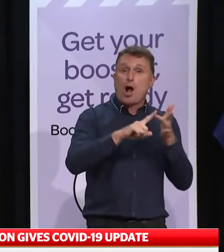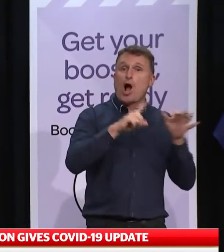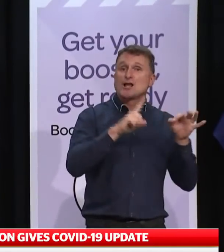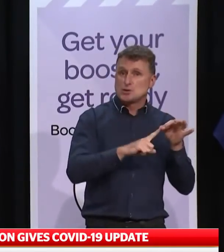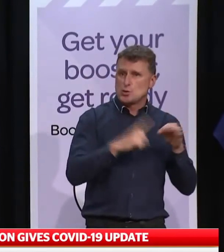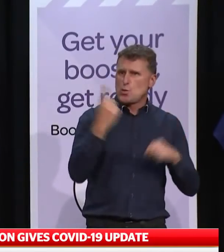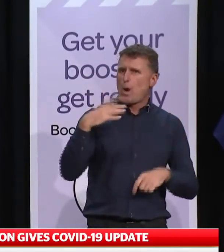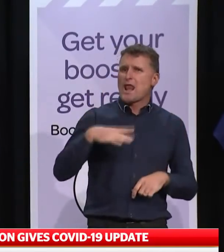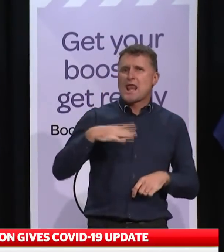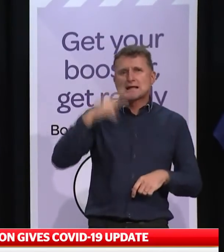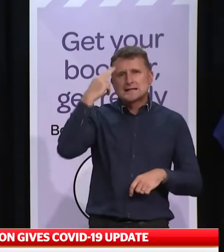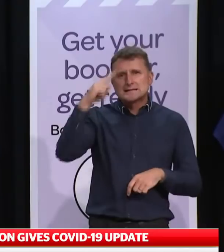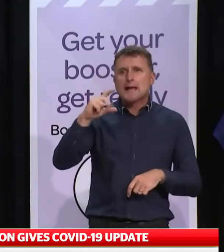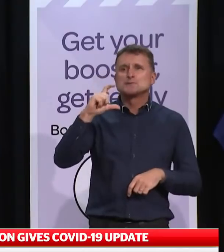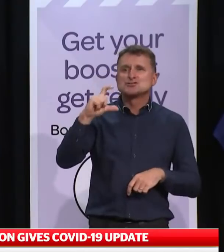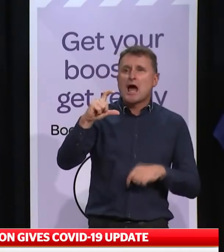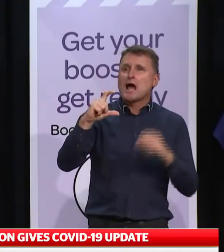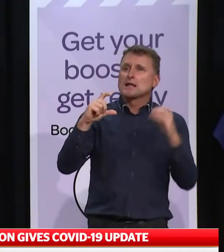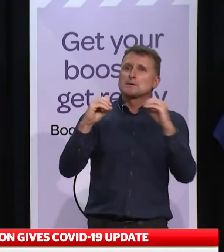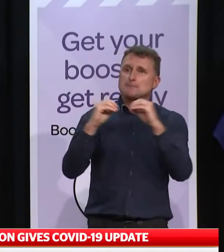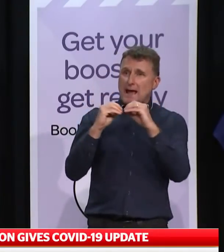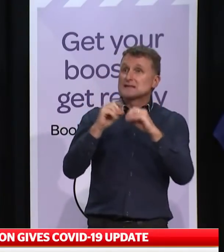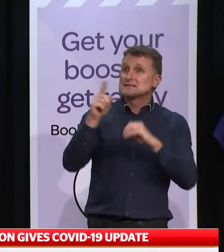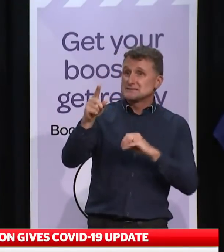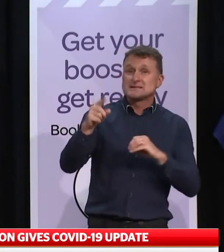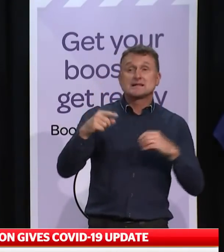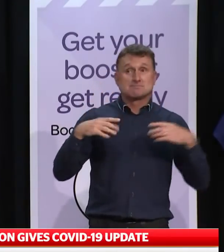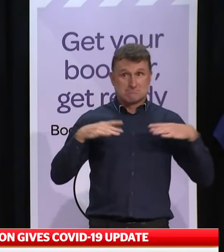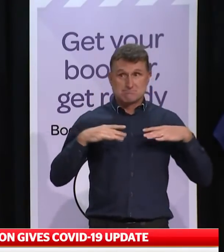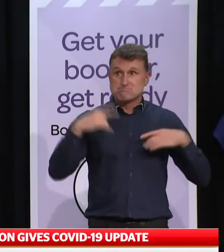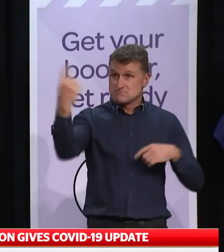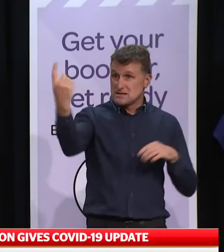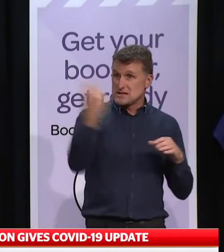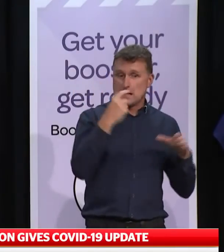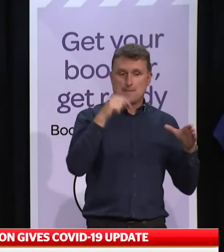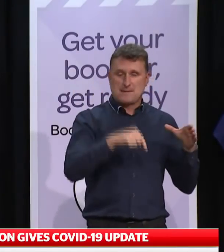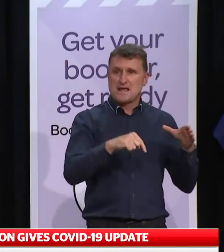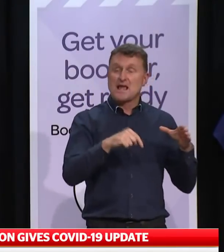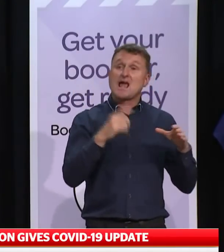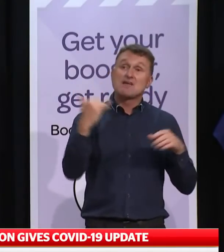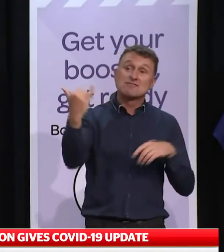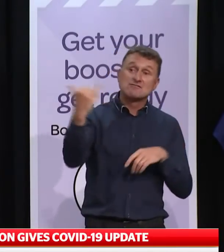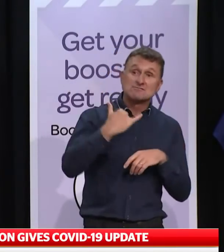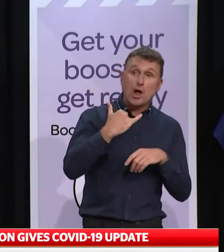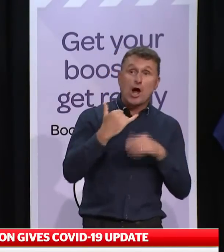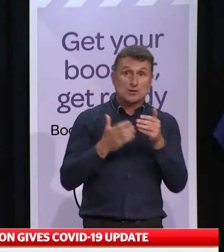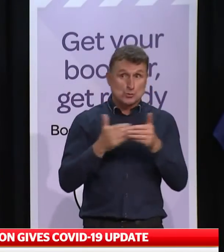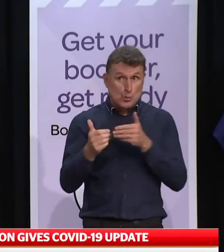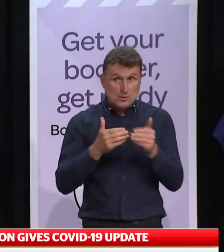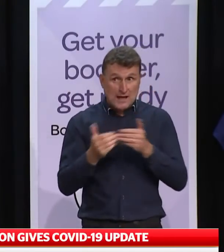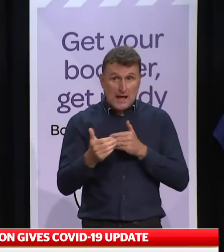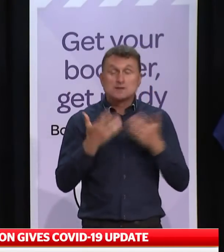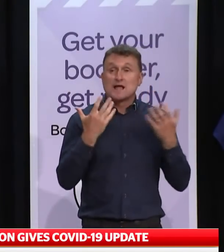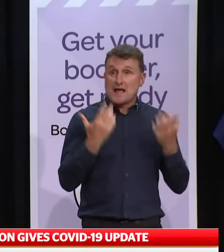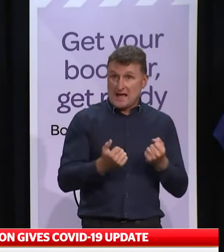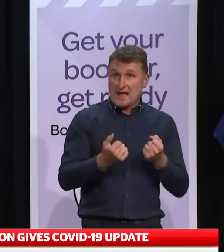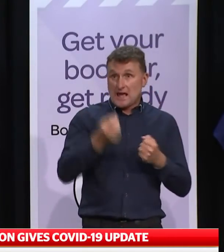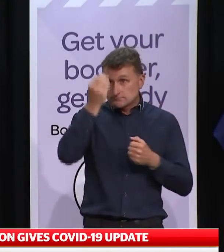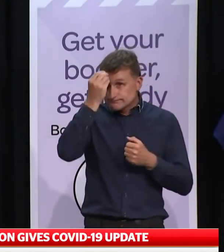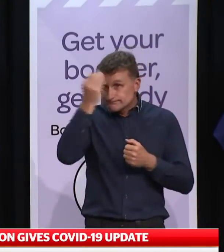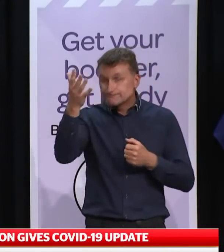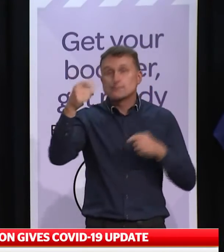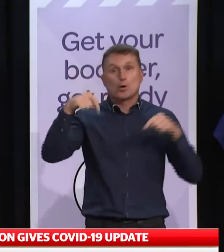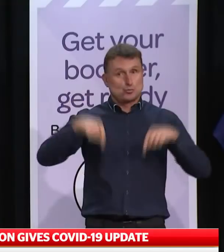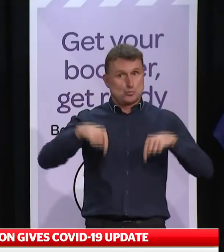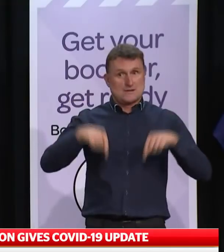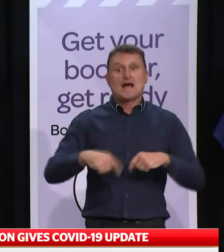facing. And in fact, there is a secured place for her with a flight arrangement alongside it that has been communicated to her